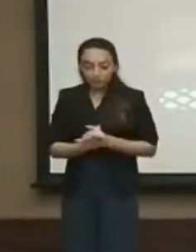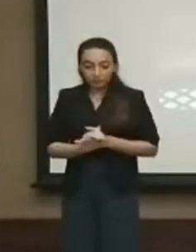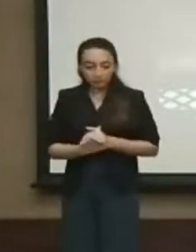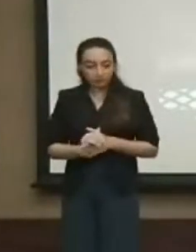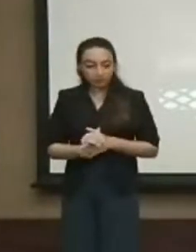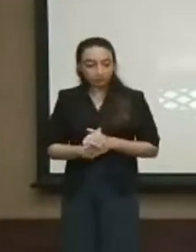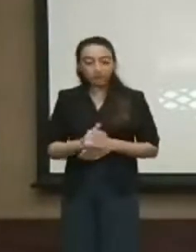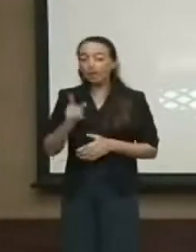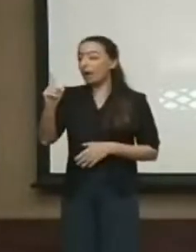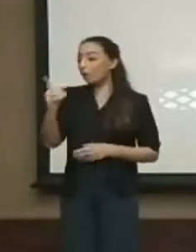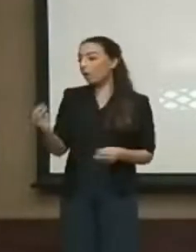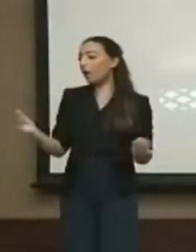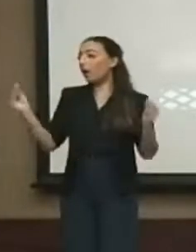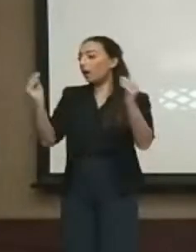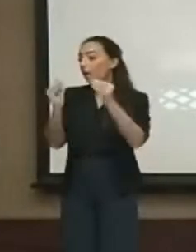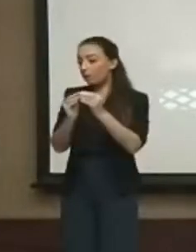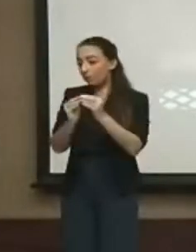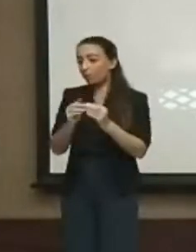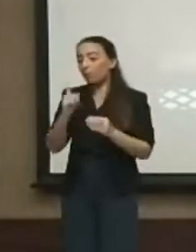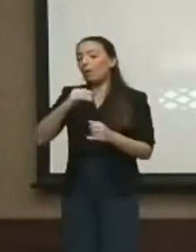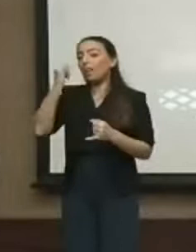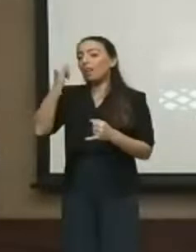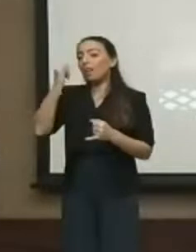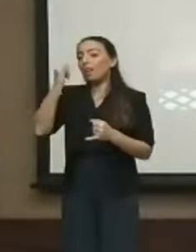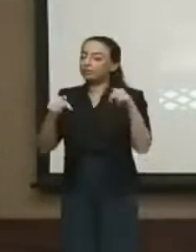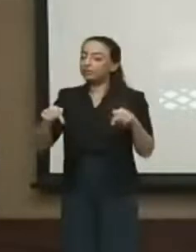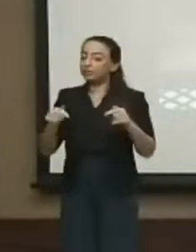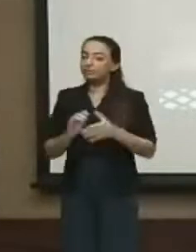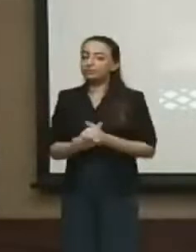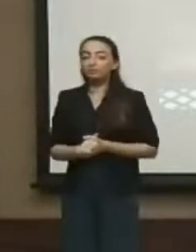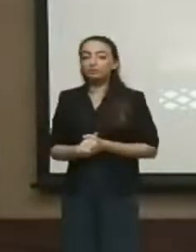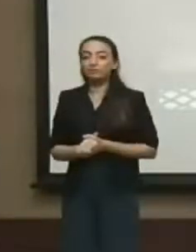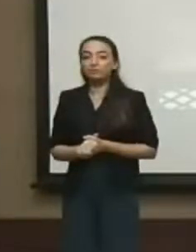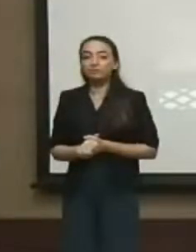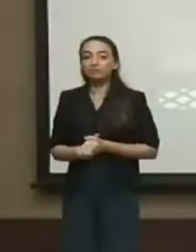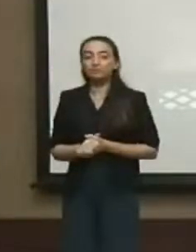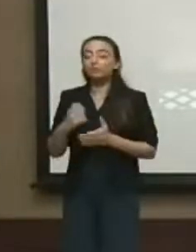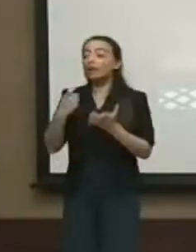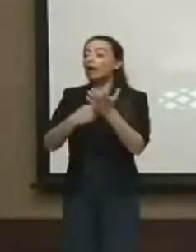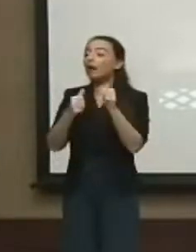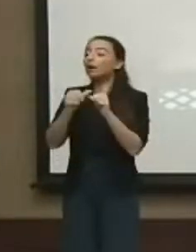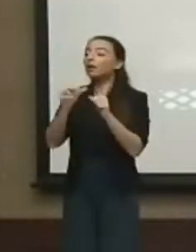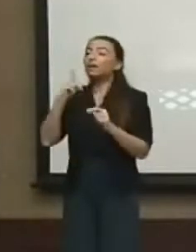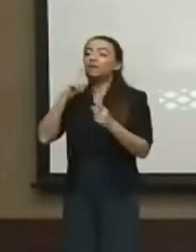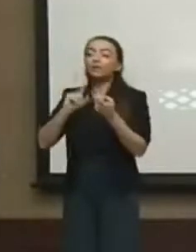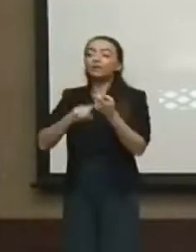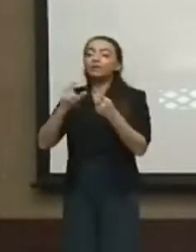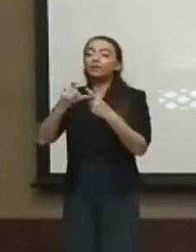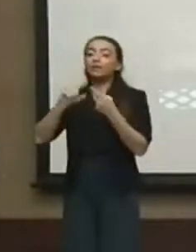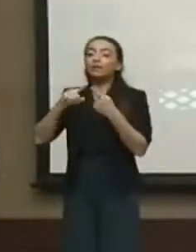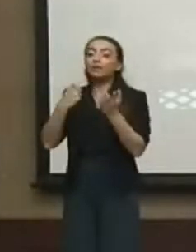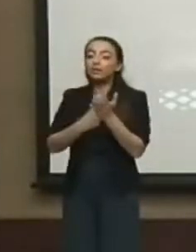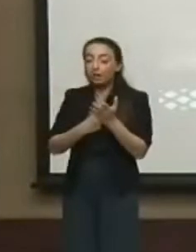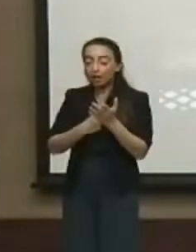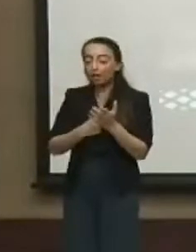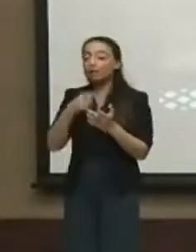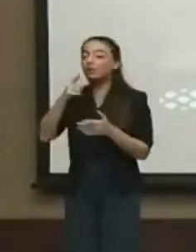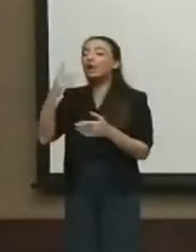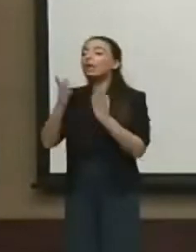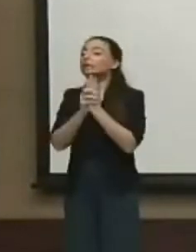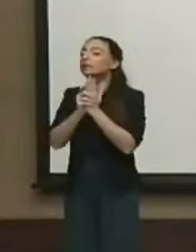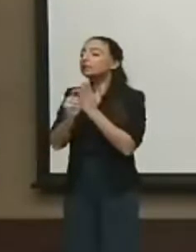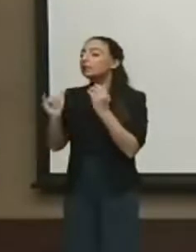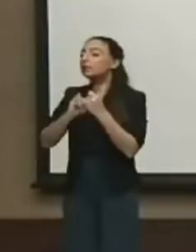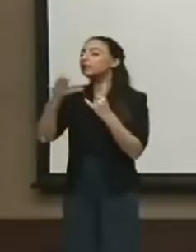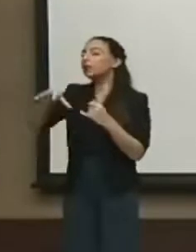so we have one more speaker, and that's the last speaker for the evening. It's Raveendra Singh from the Skill Sector Council for